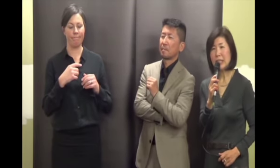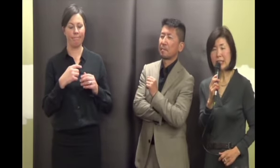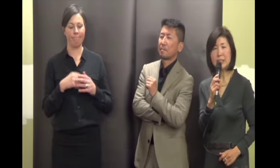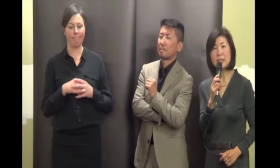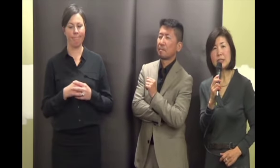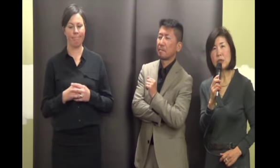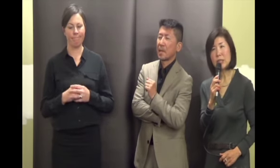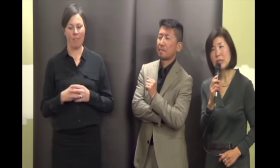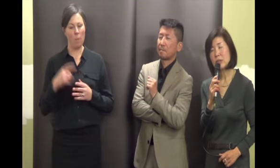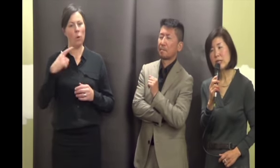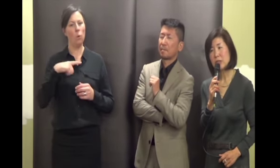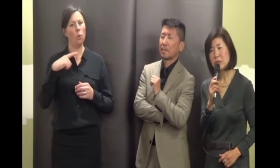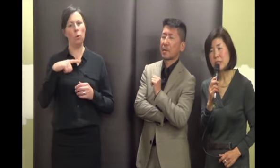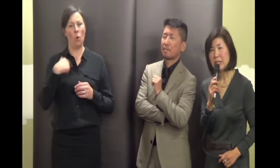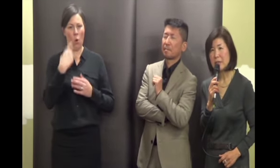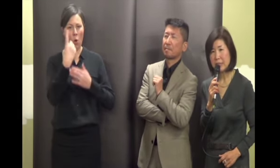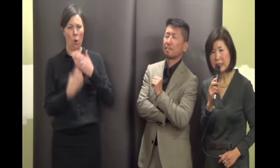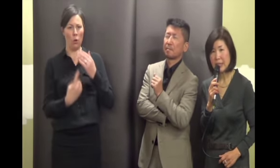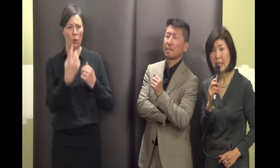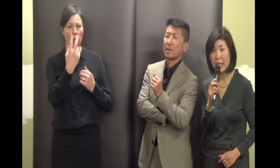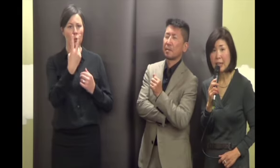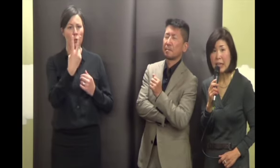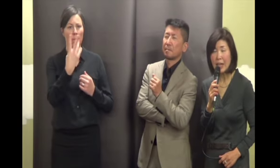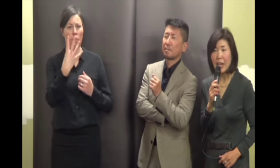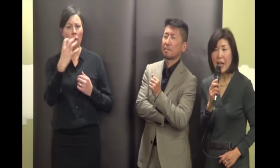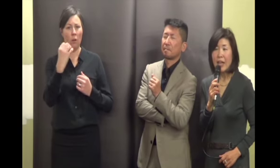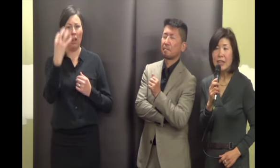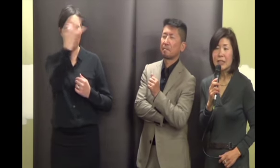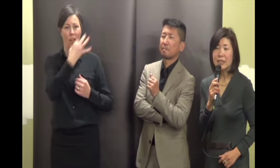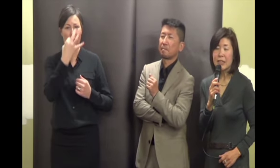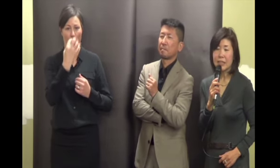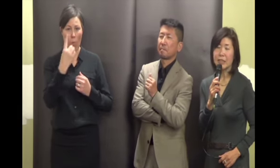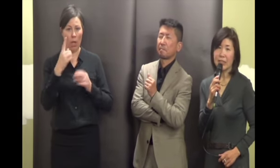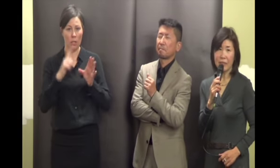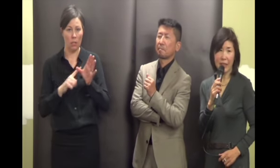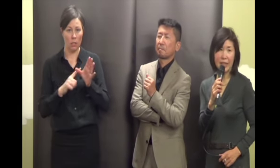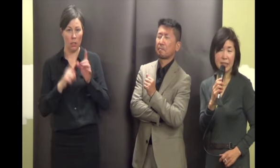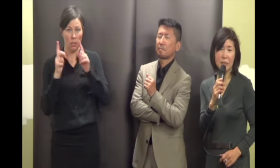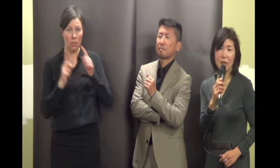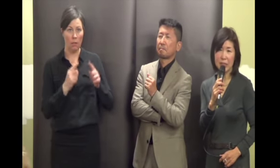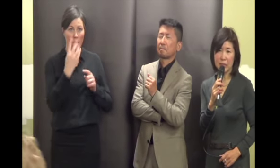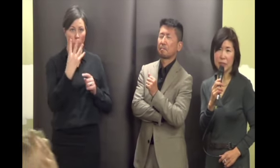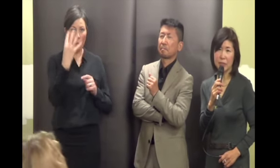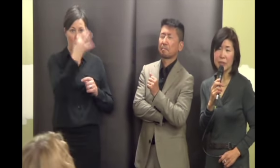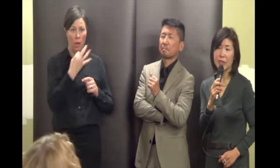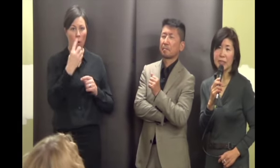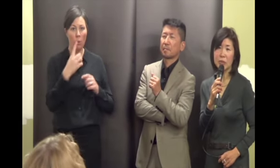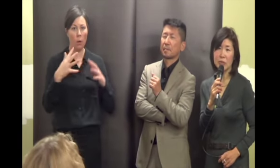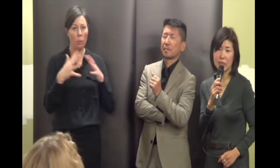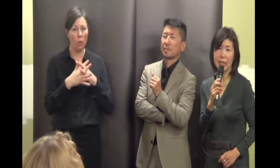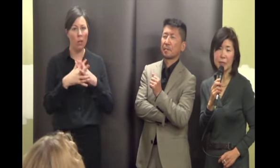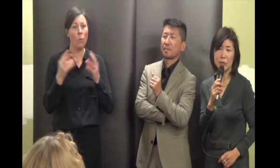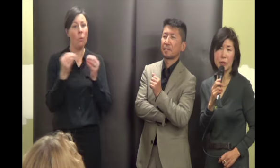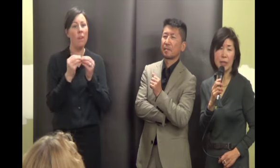are allocated is only 240 hours a year, it doesn't suffice for us to